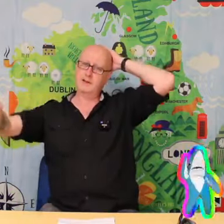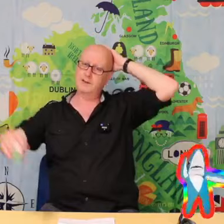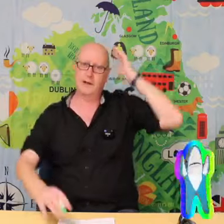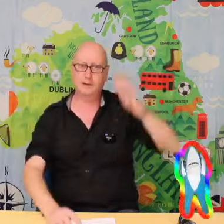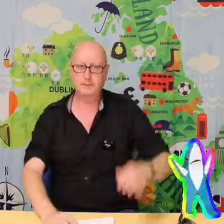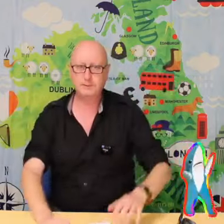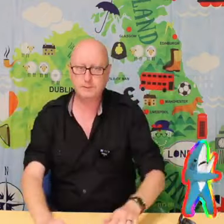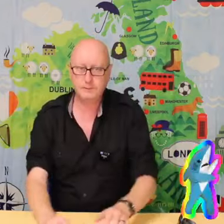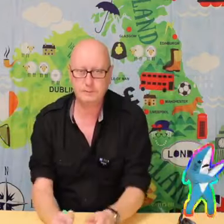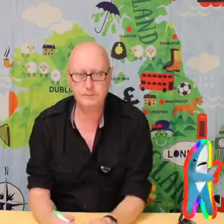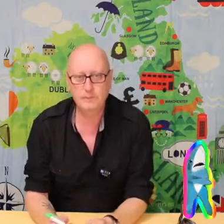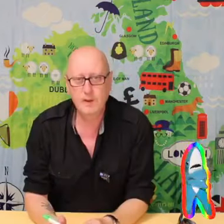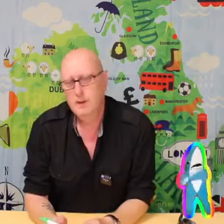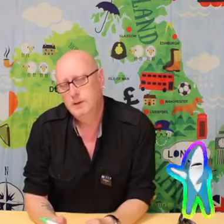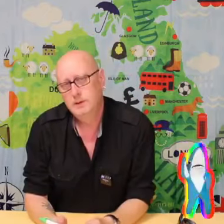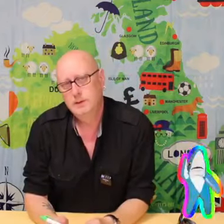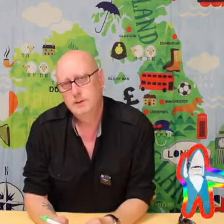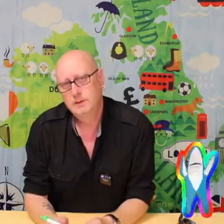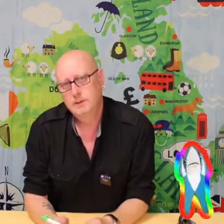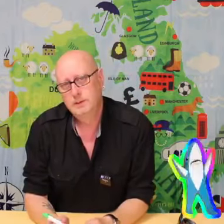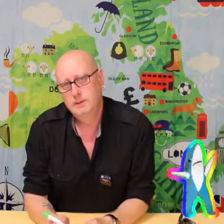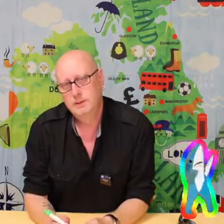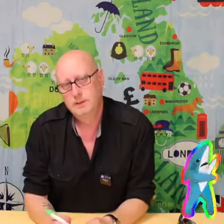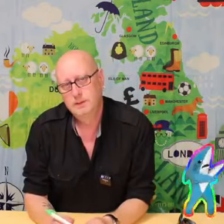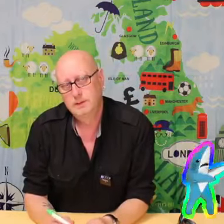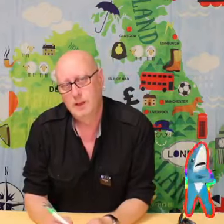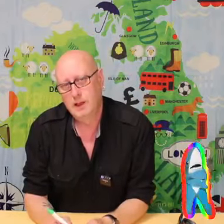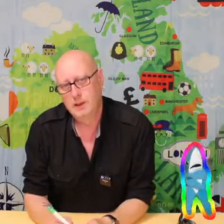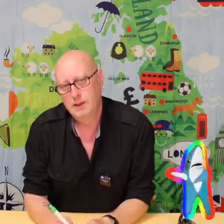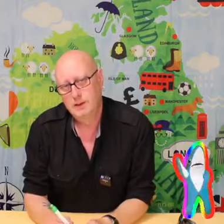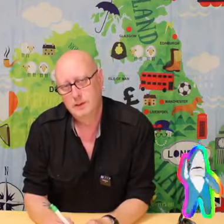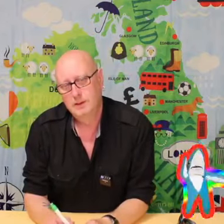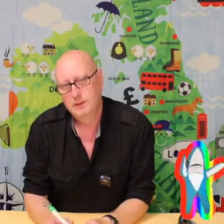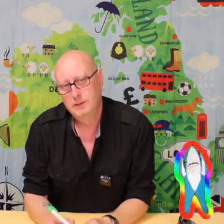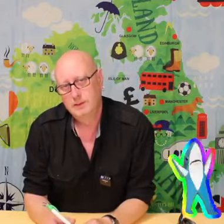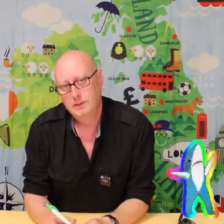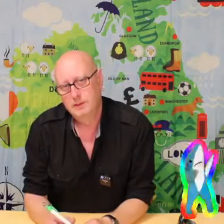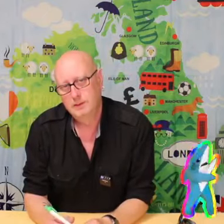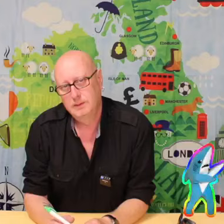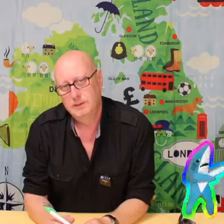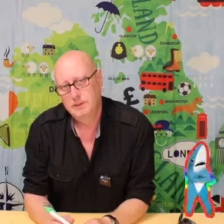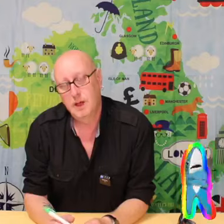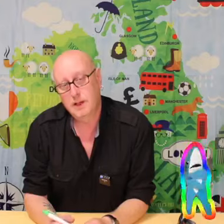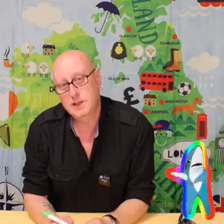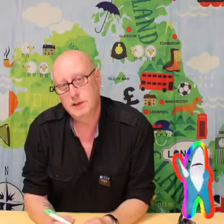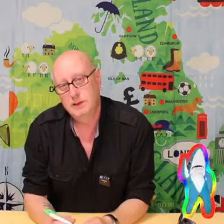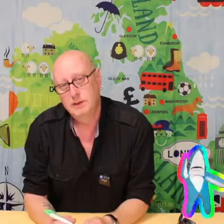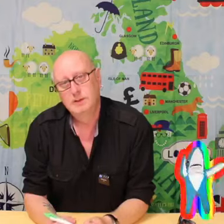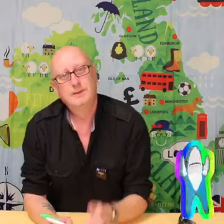you know. See, my dad's up in Carlisle at the moment. He stopped at the Gosling Bridge. Right, I said I'd go and join him for